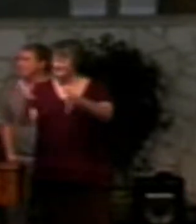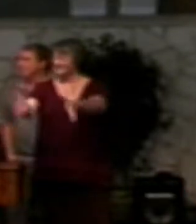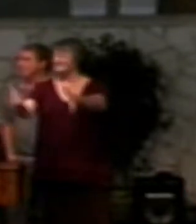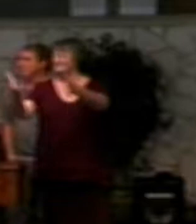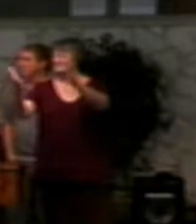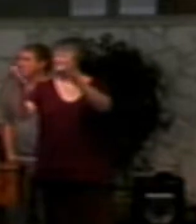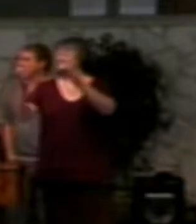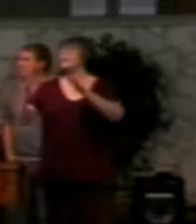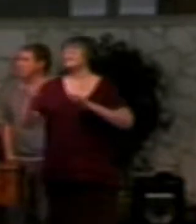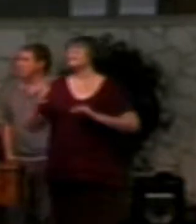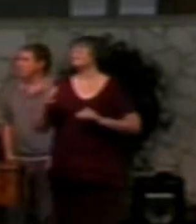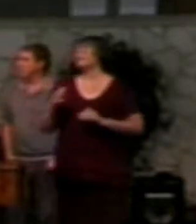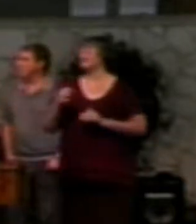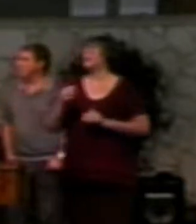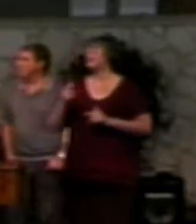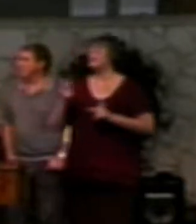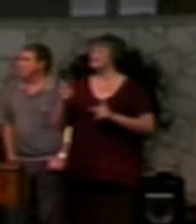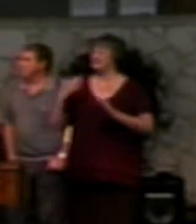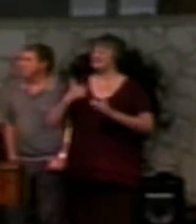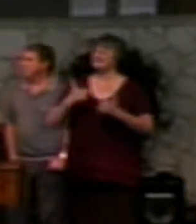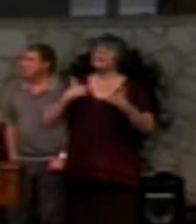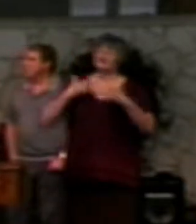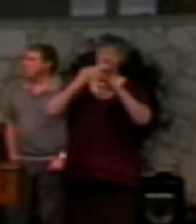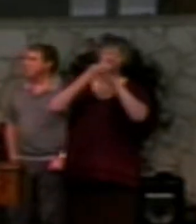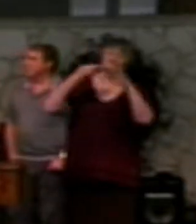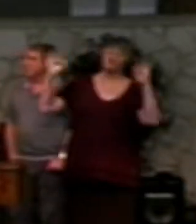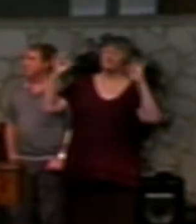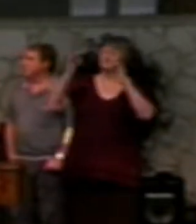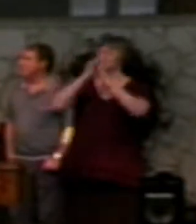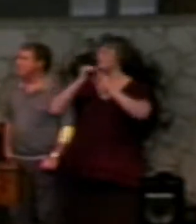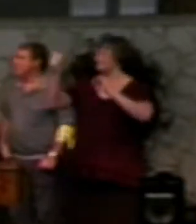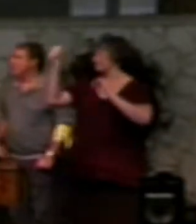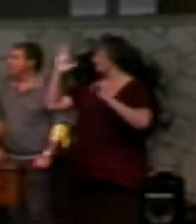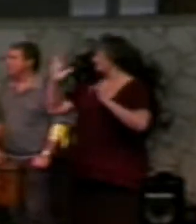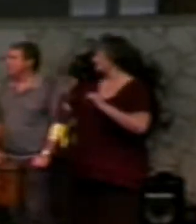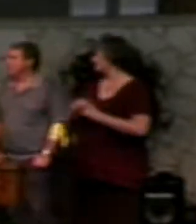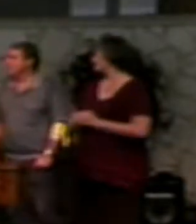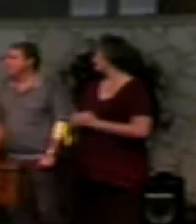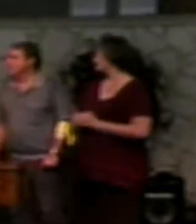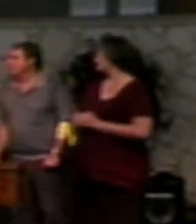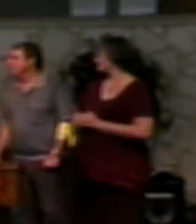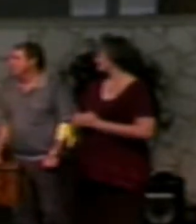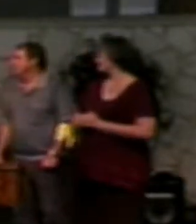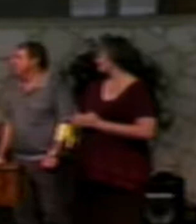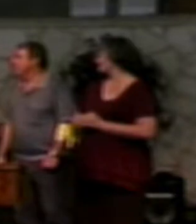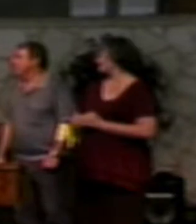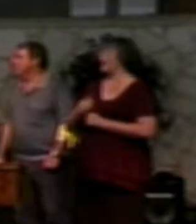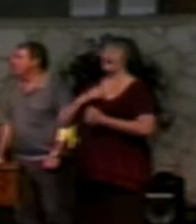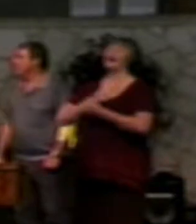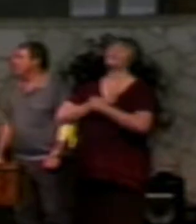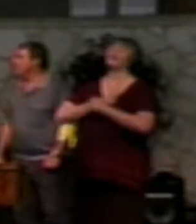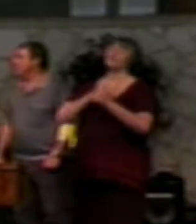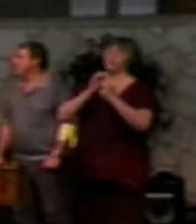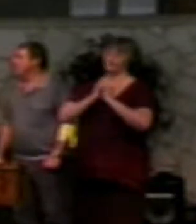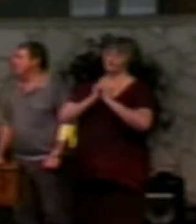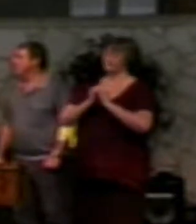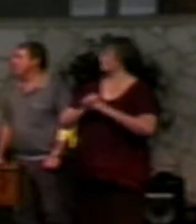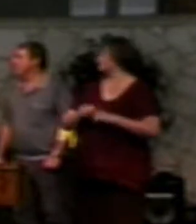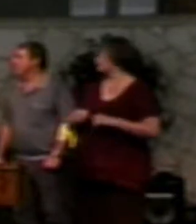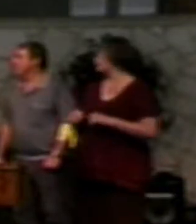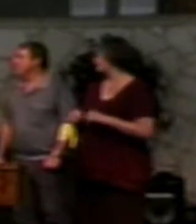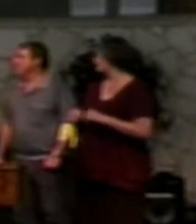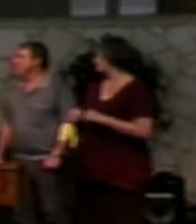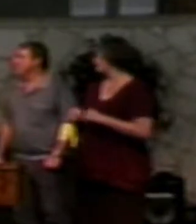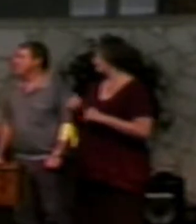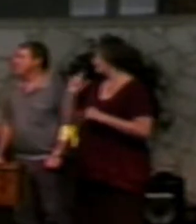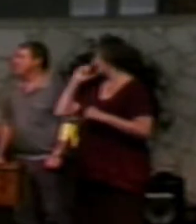free and having like freedom to worship God. Amen. And awesome. Yeah, and I love the worship. Yes. Oh, you led